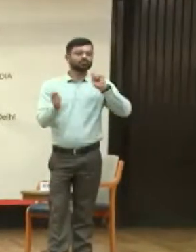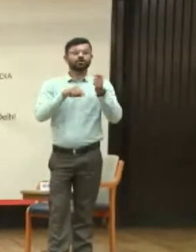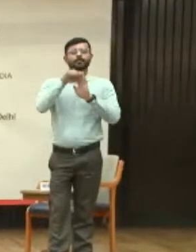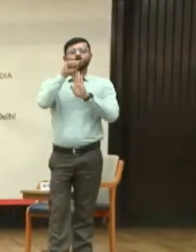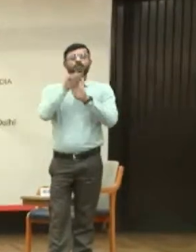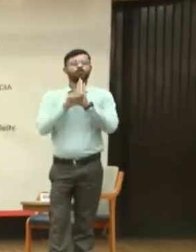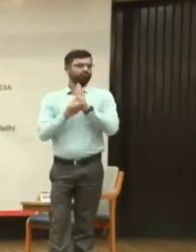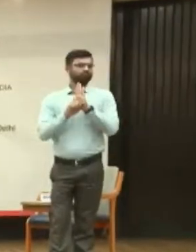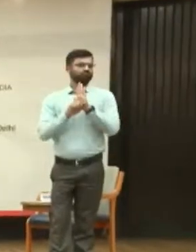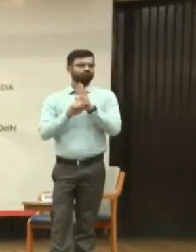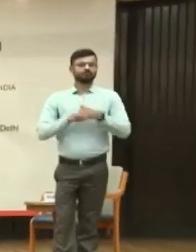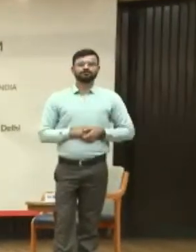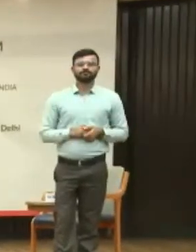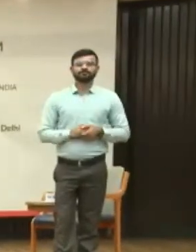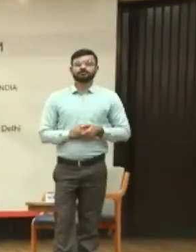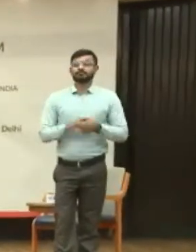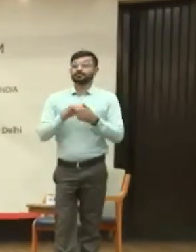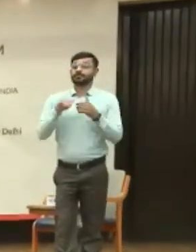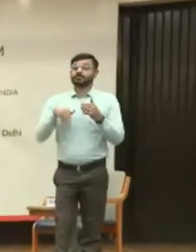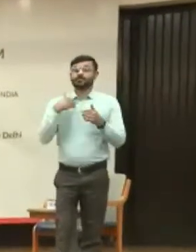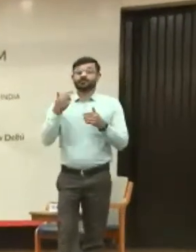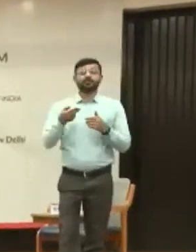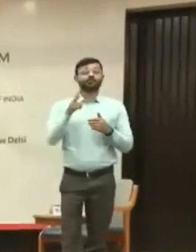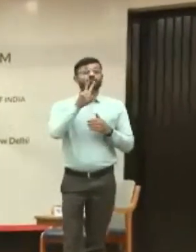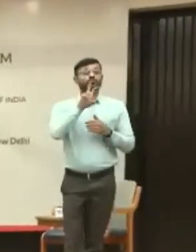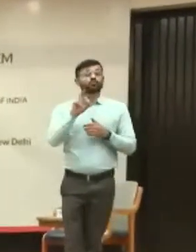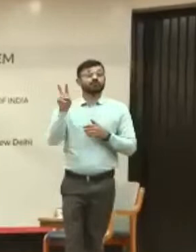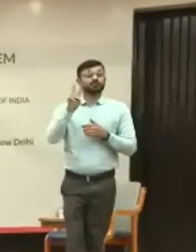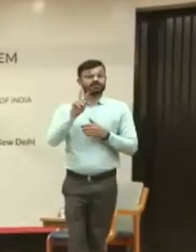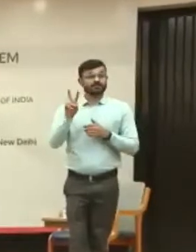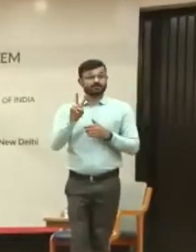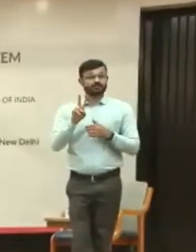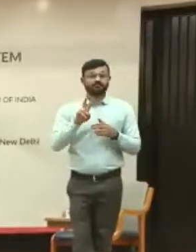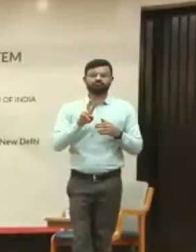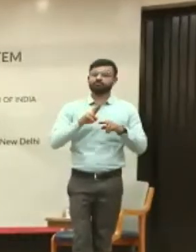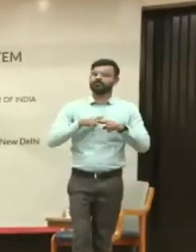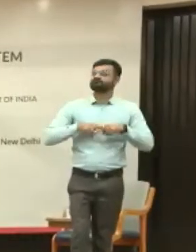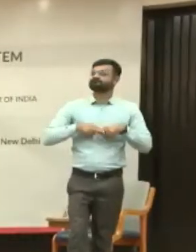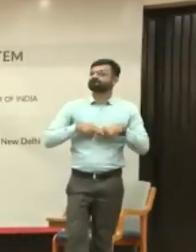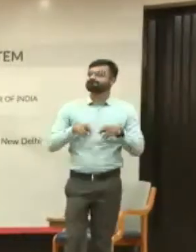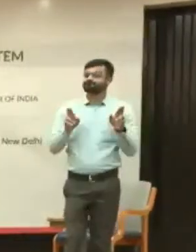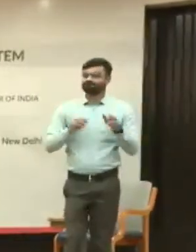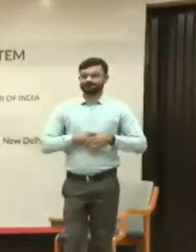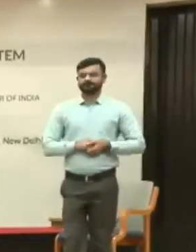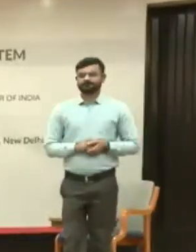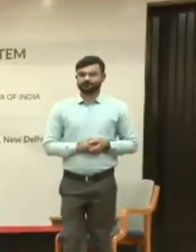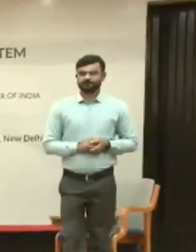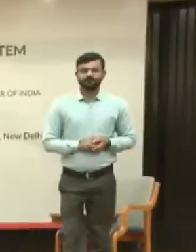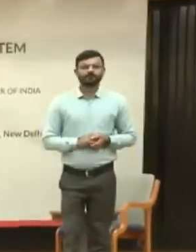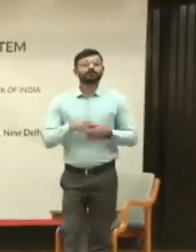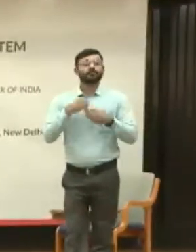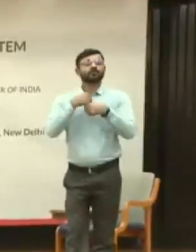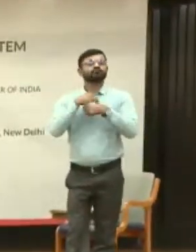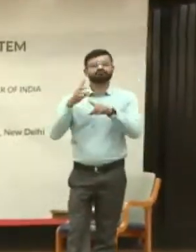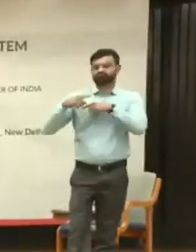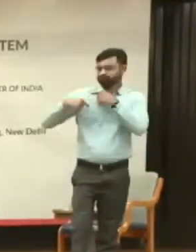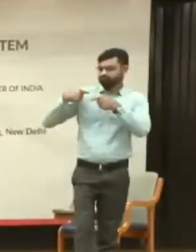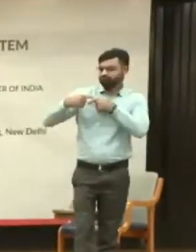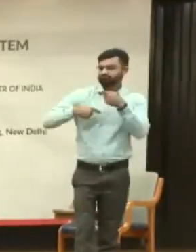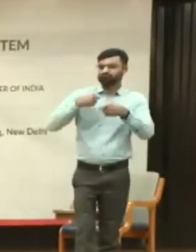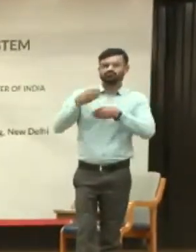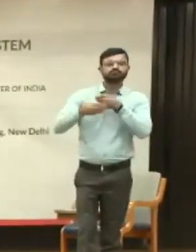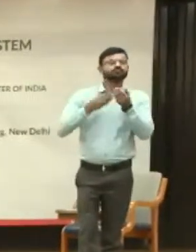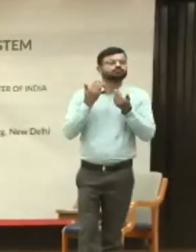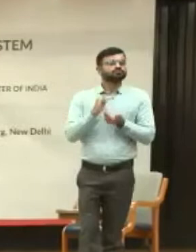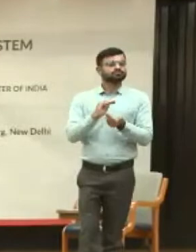policy. In 2022, finally, the generation that was